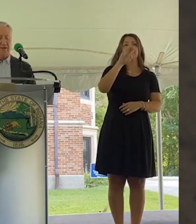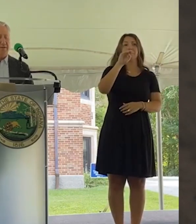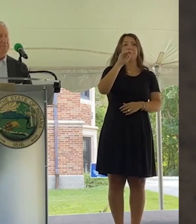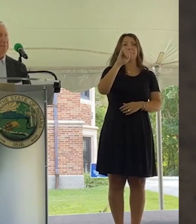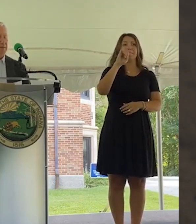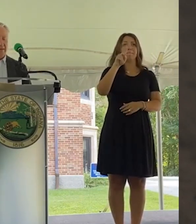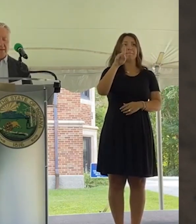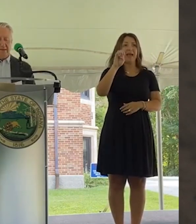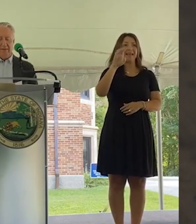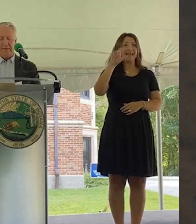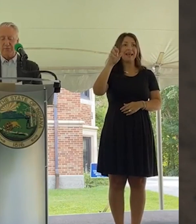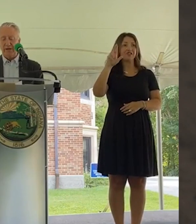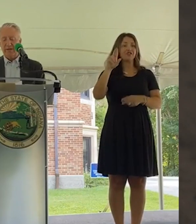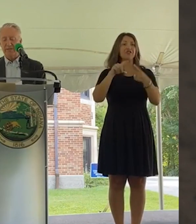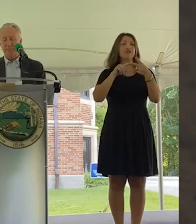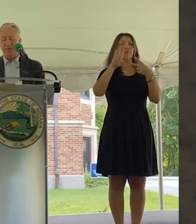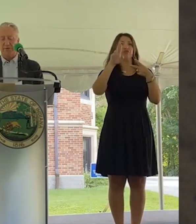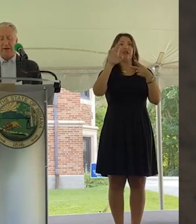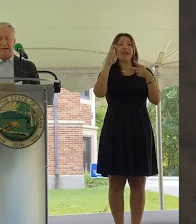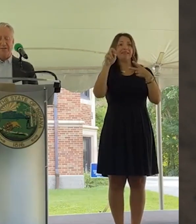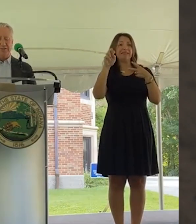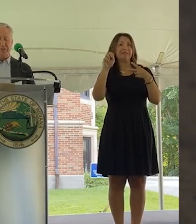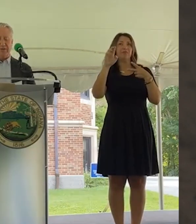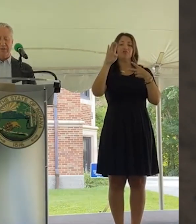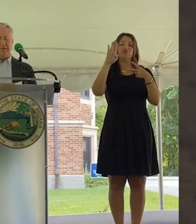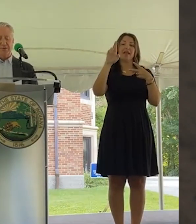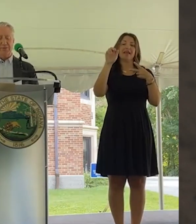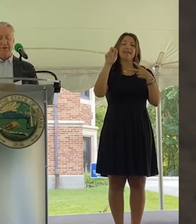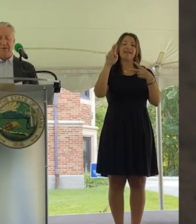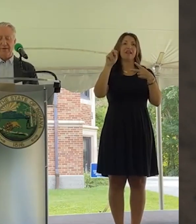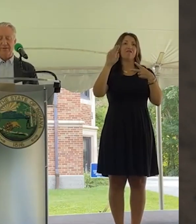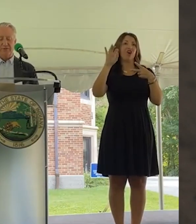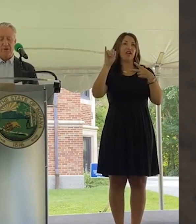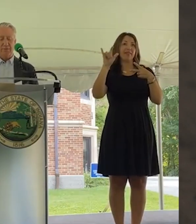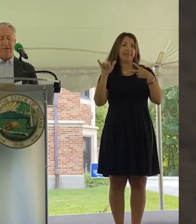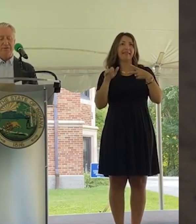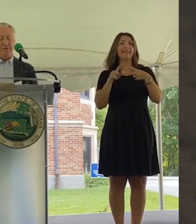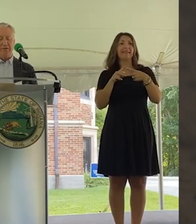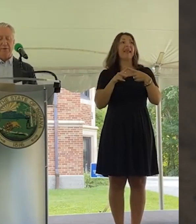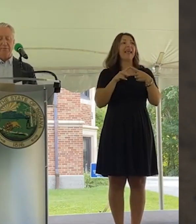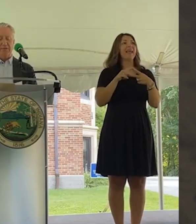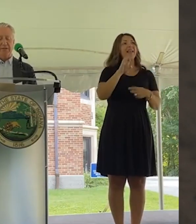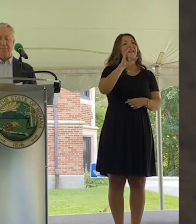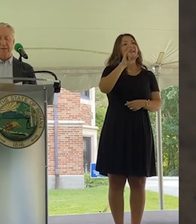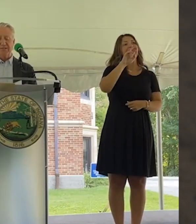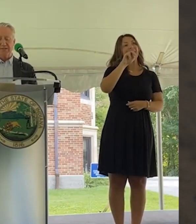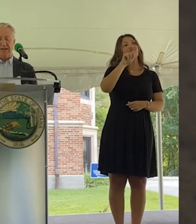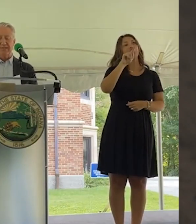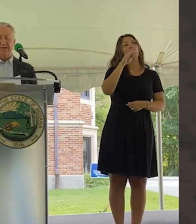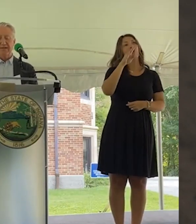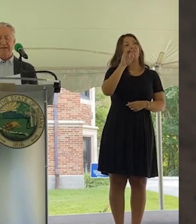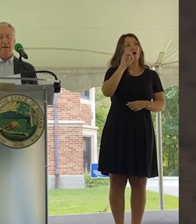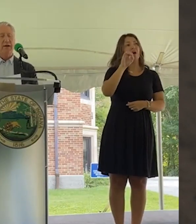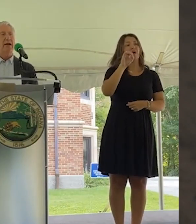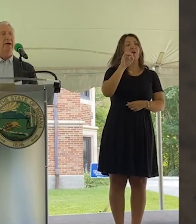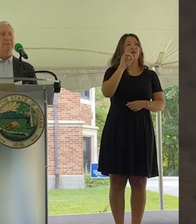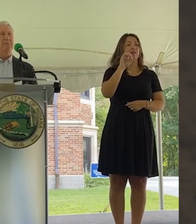Brandon Farley, as well as much gratitude to Introva Engineering, represented by